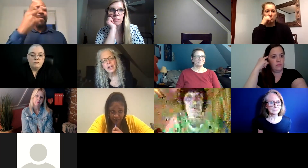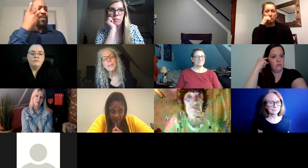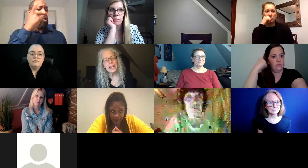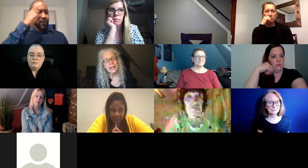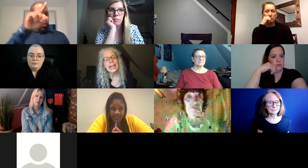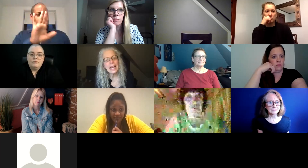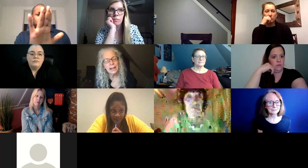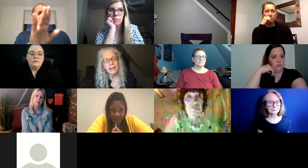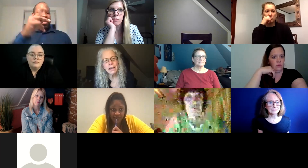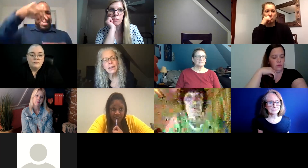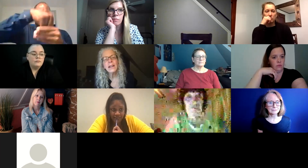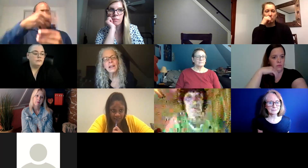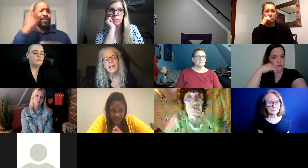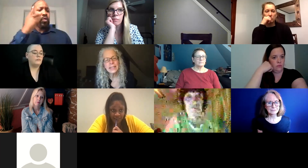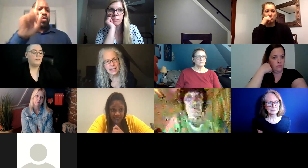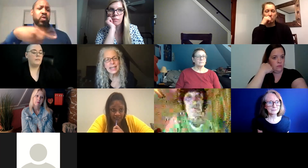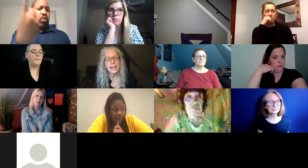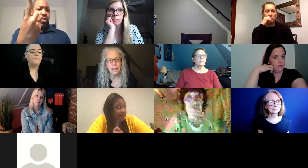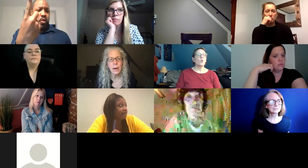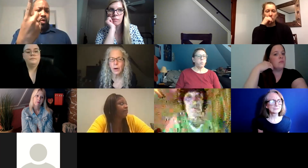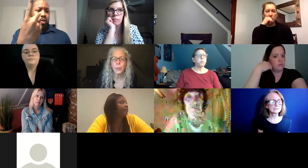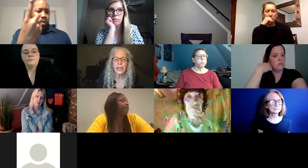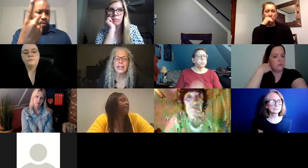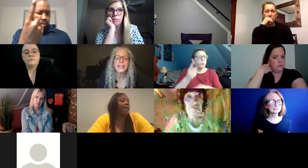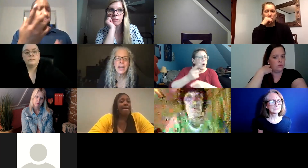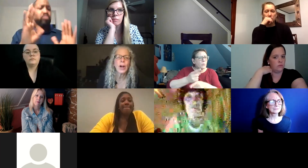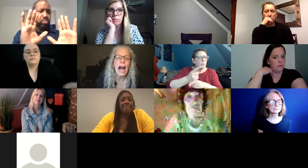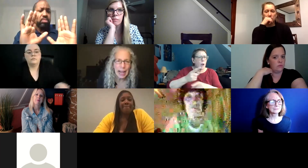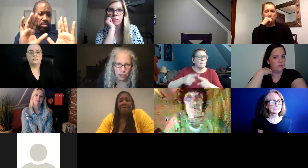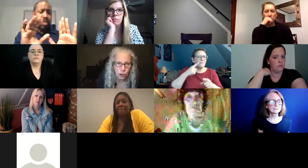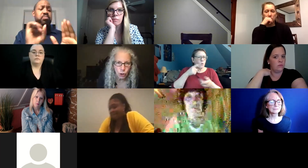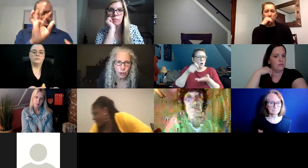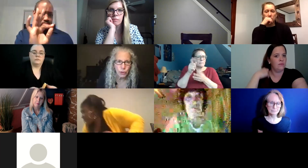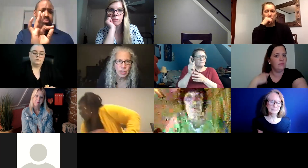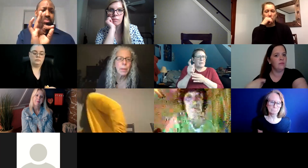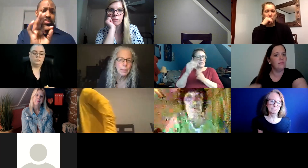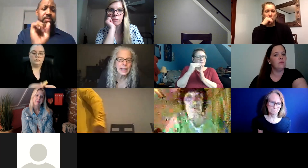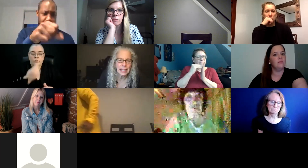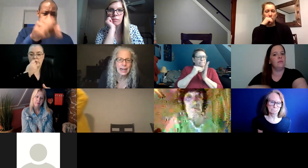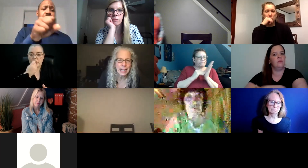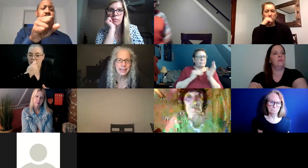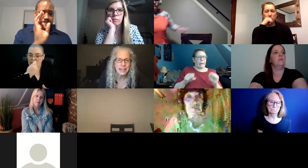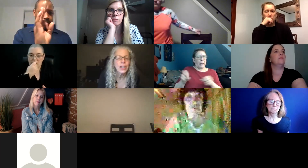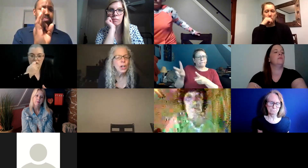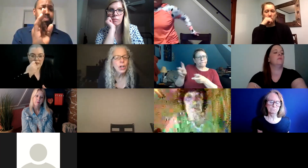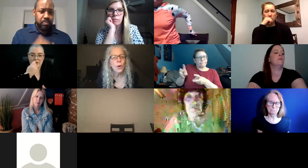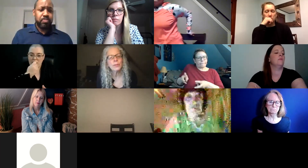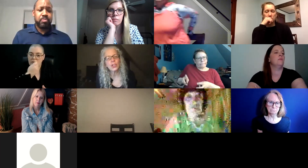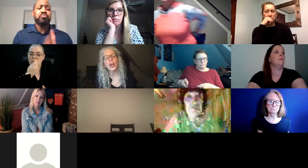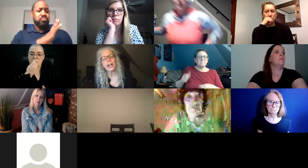But again, as I said in the PowerPoint, it is not for external use. The public cannot access it. No, I'm just talking